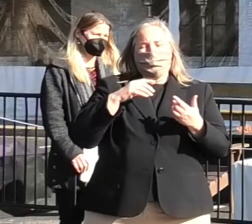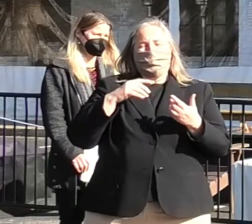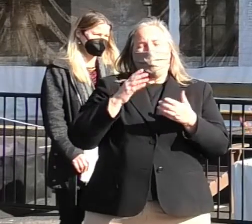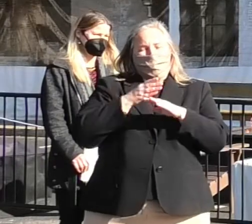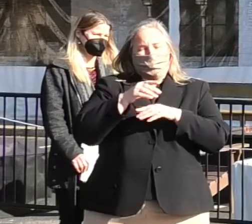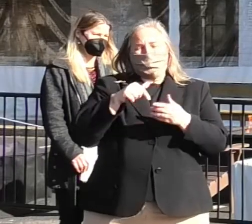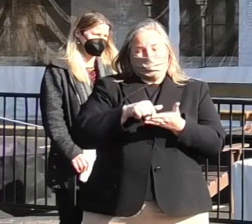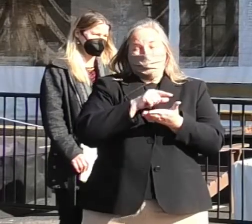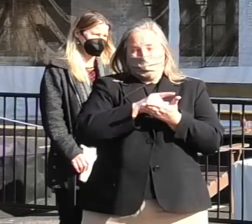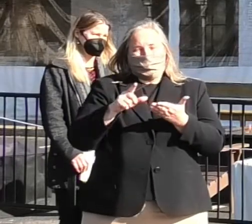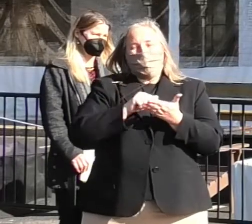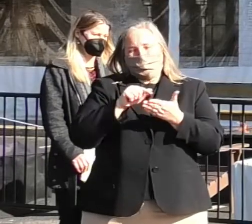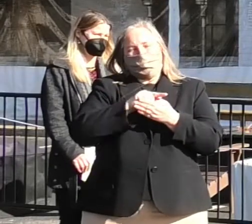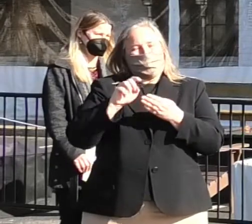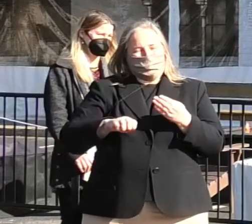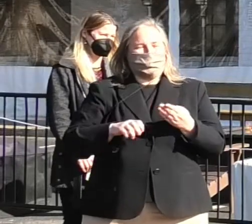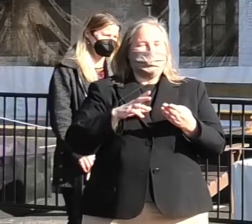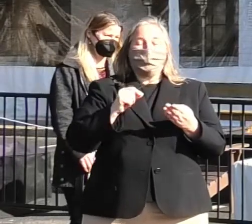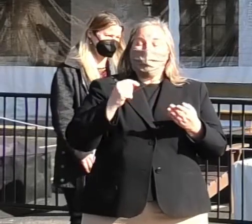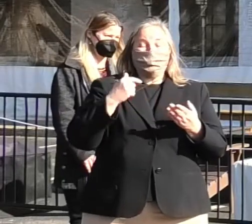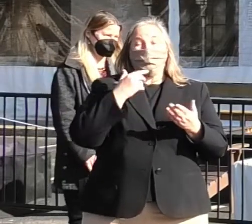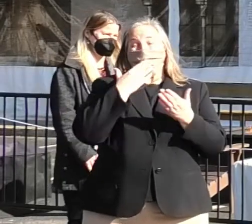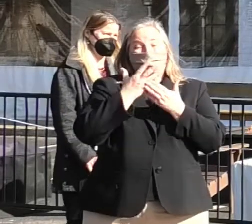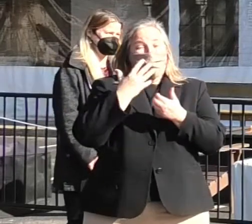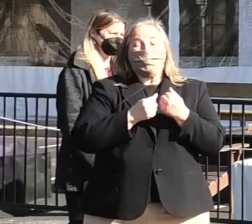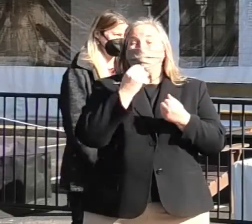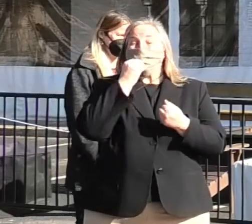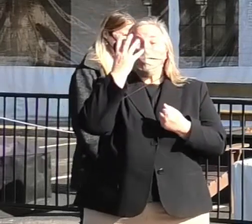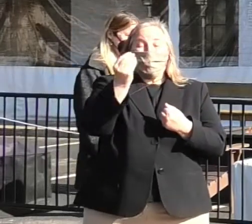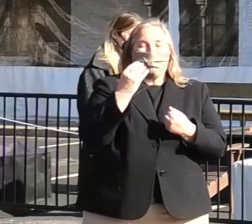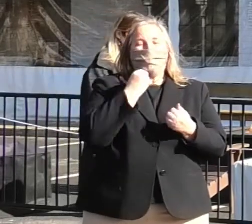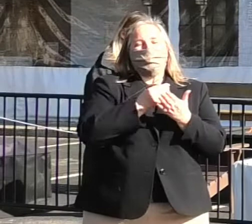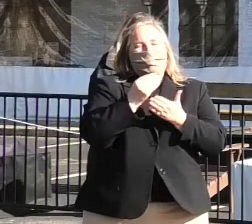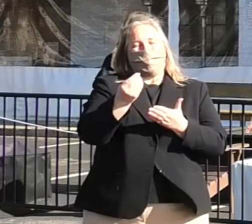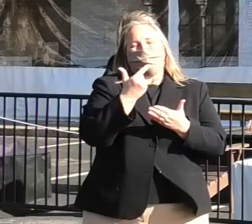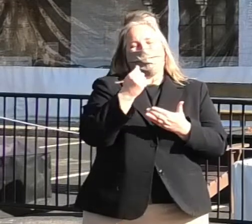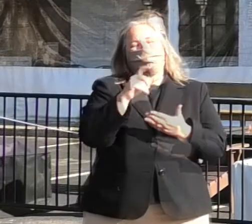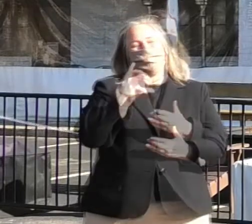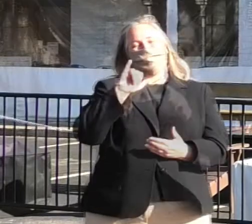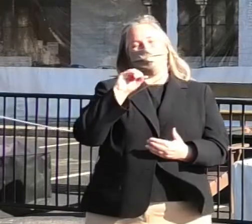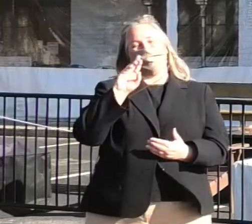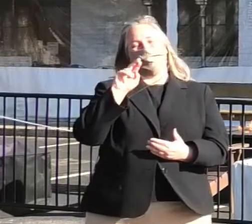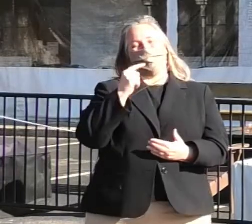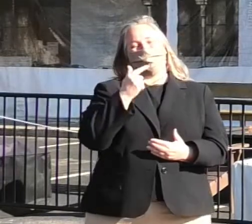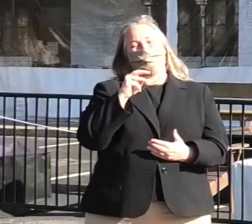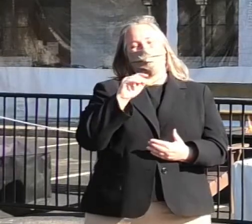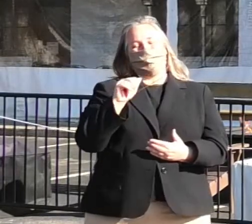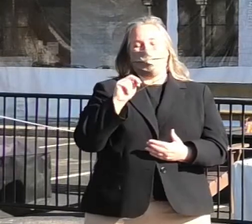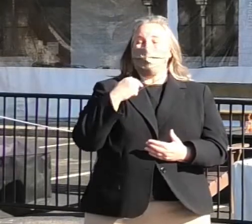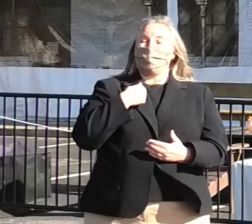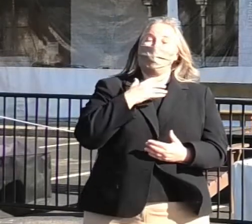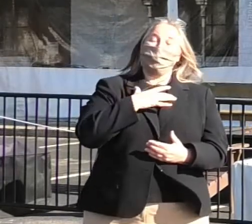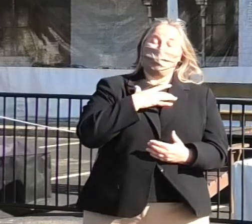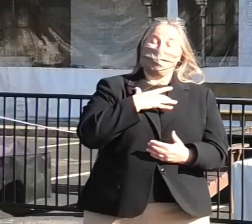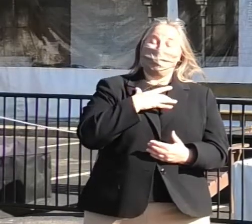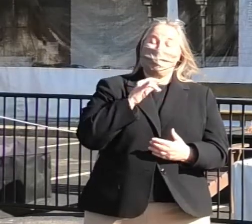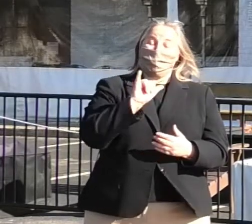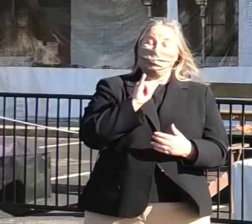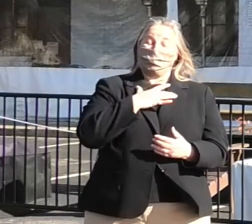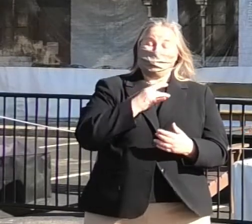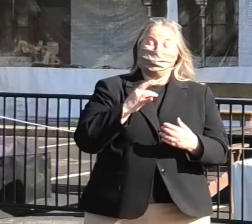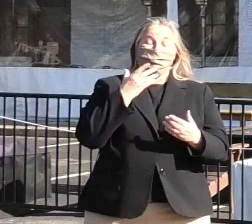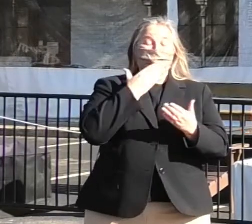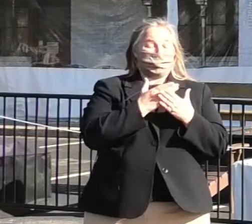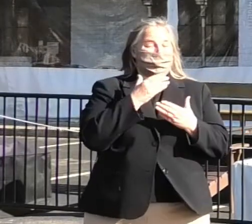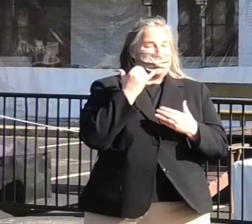Thanks, everybody. Eat out, buy gift cards. Happy Restaurant Week. I would also like to thank